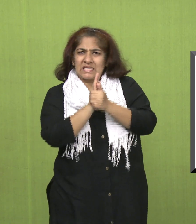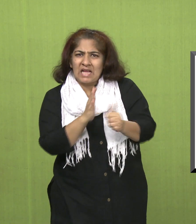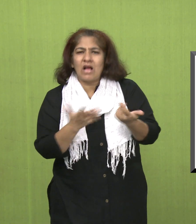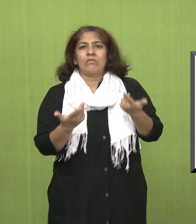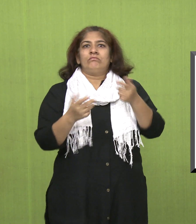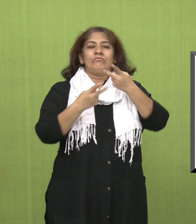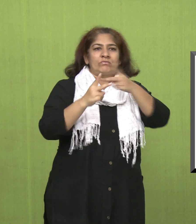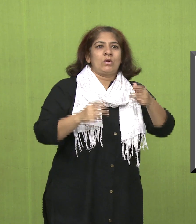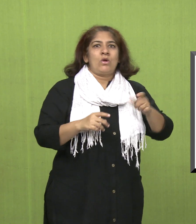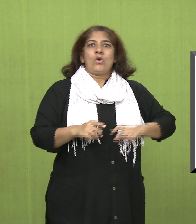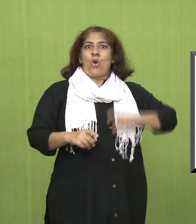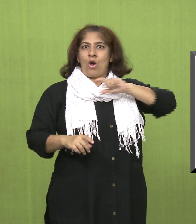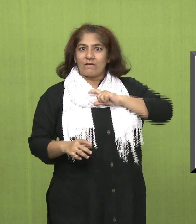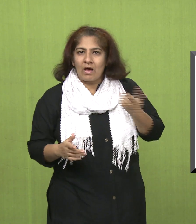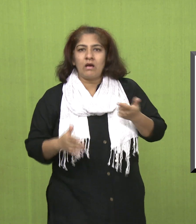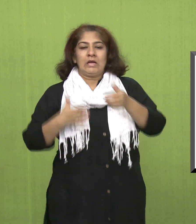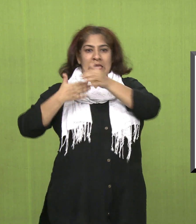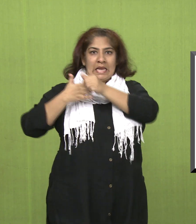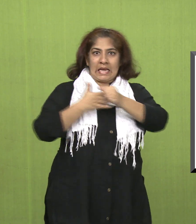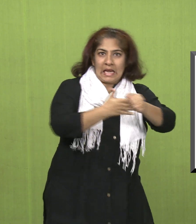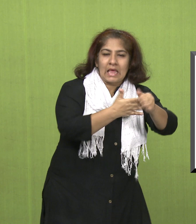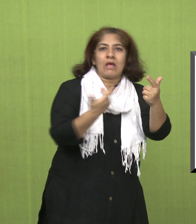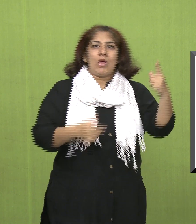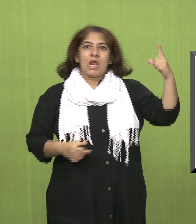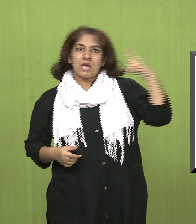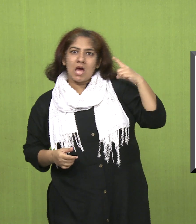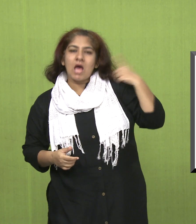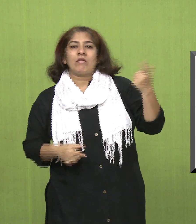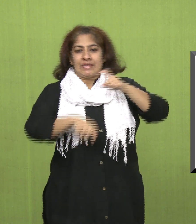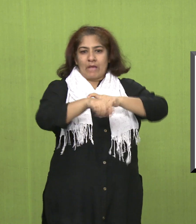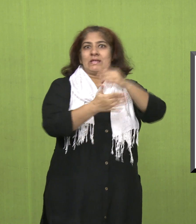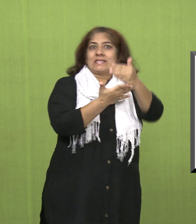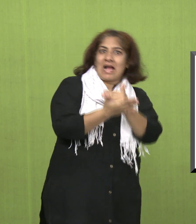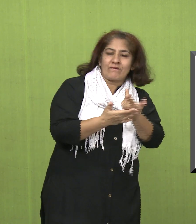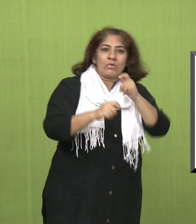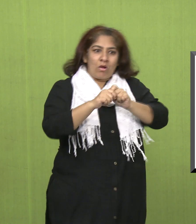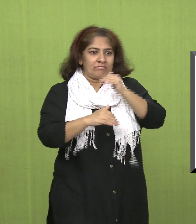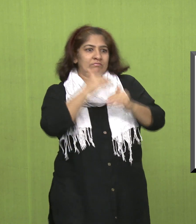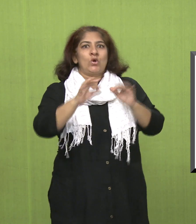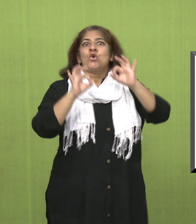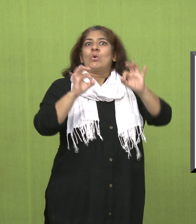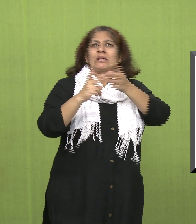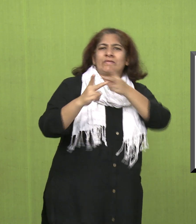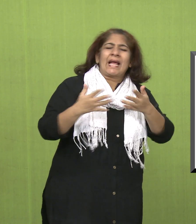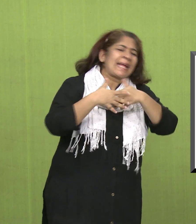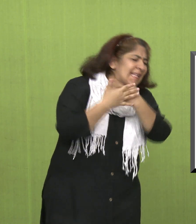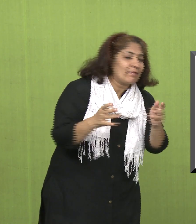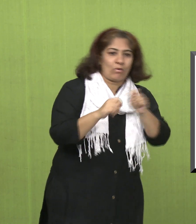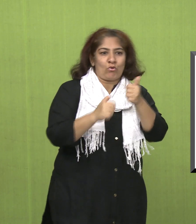are skilled people, they have good confidence, they are guiding, they are doing leadership, they are saving time, and everything is